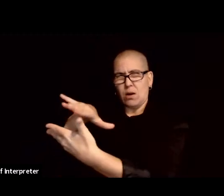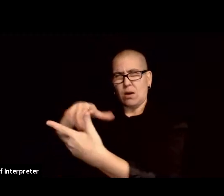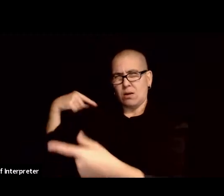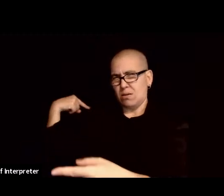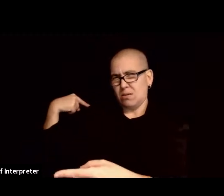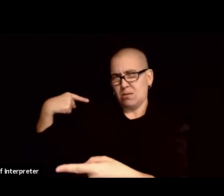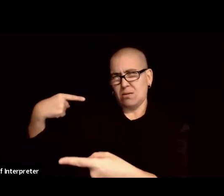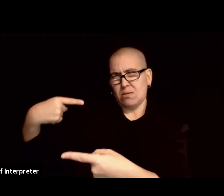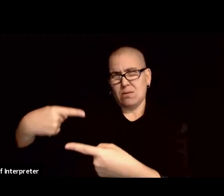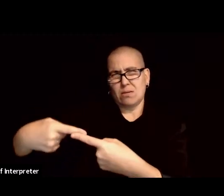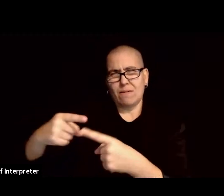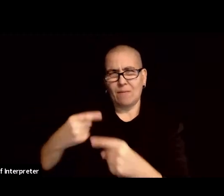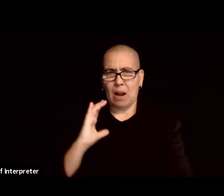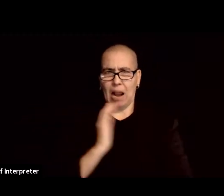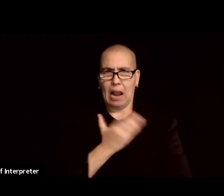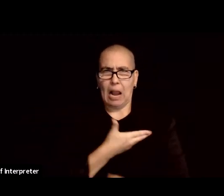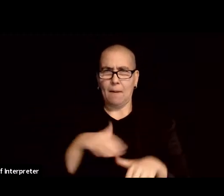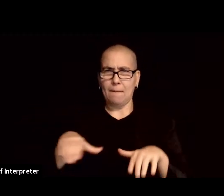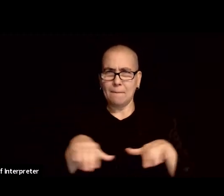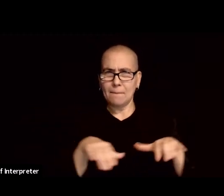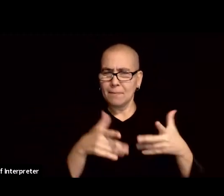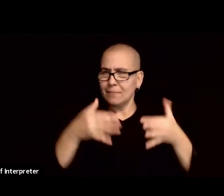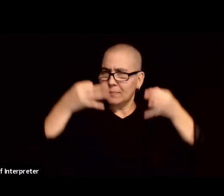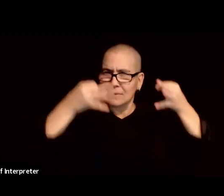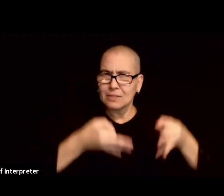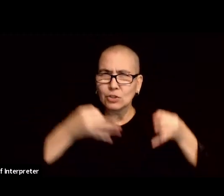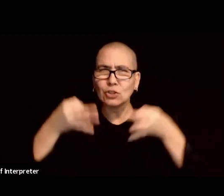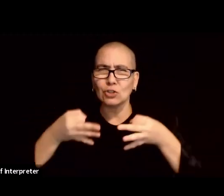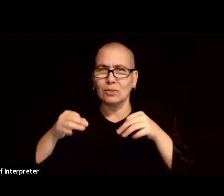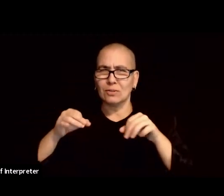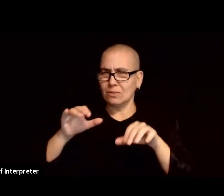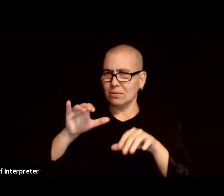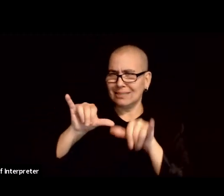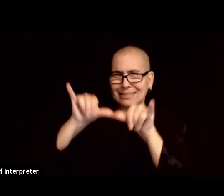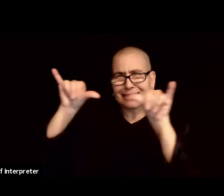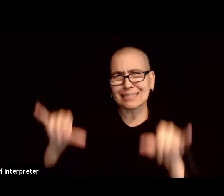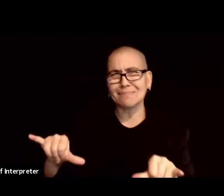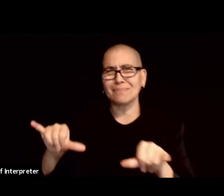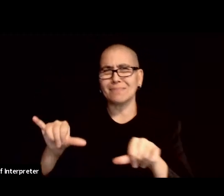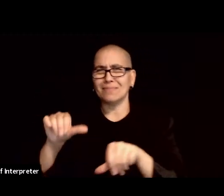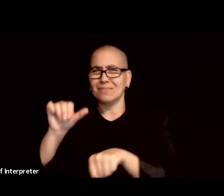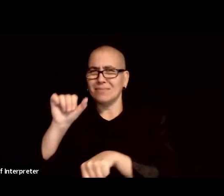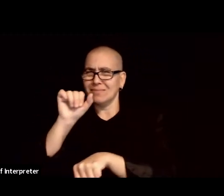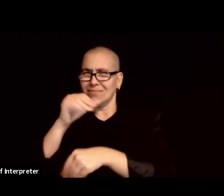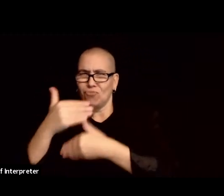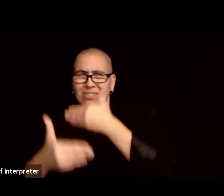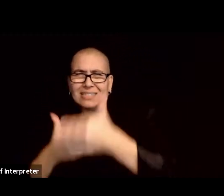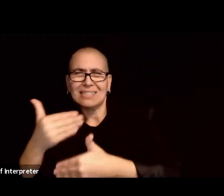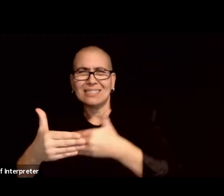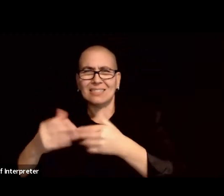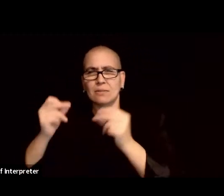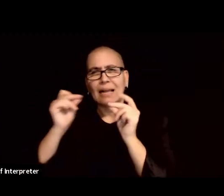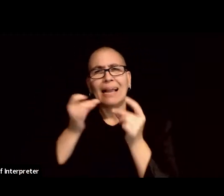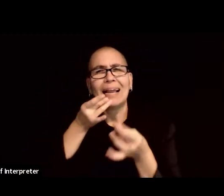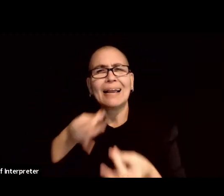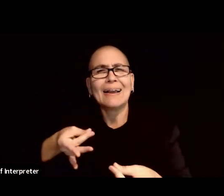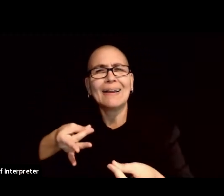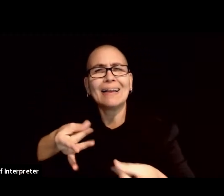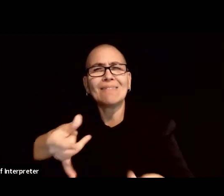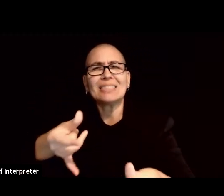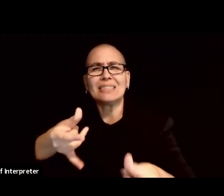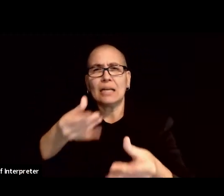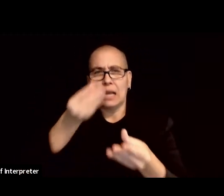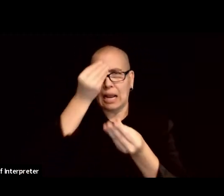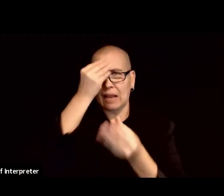efficient? How can we get the information that we need to be able to do a public health response in a more efficient